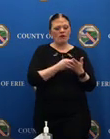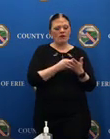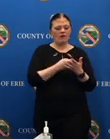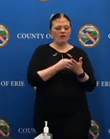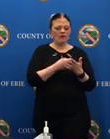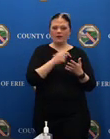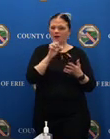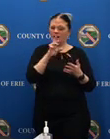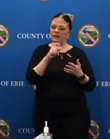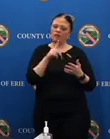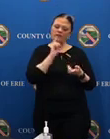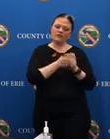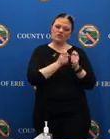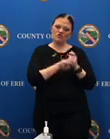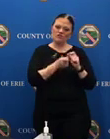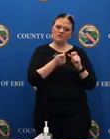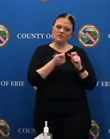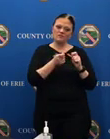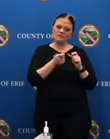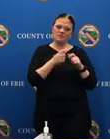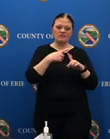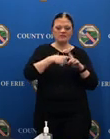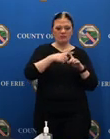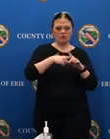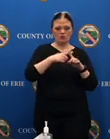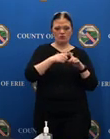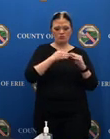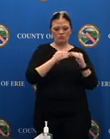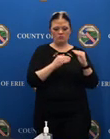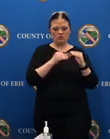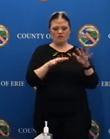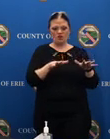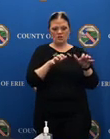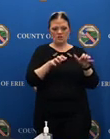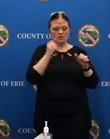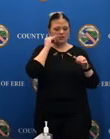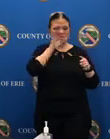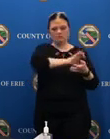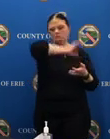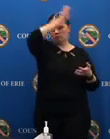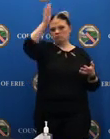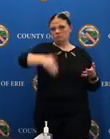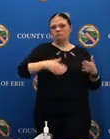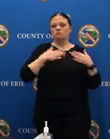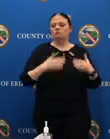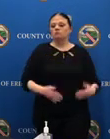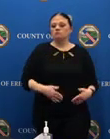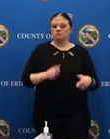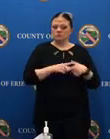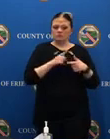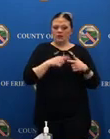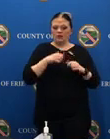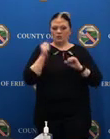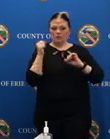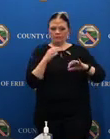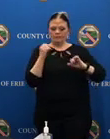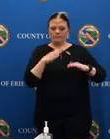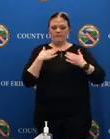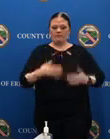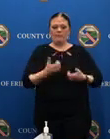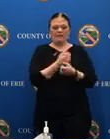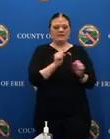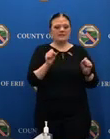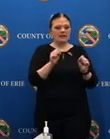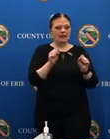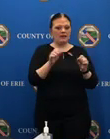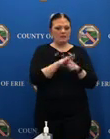freezing or below freezing, if they got overrun with bodies, so that you could put the bodies in a safe location that